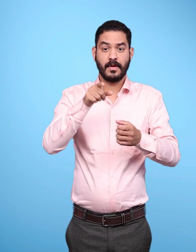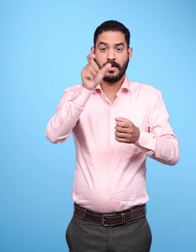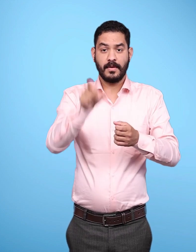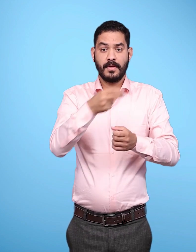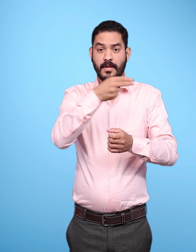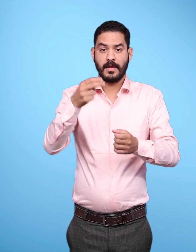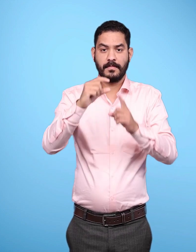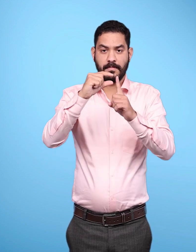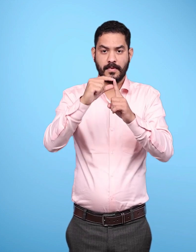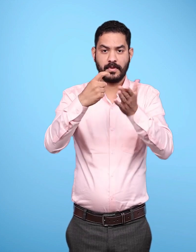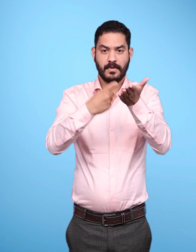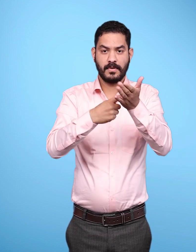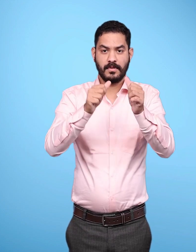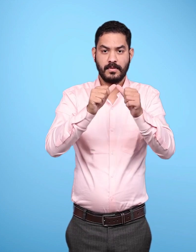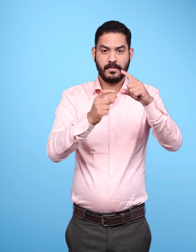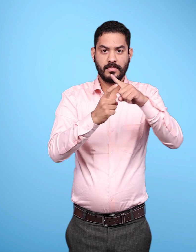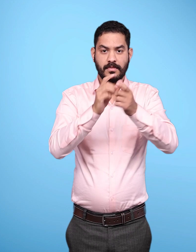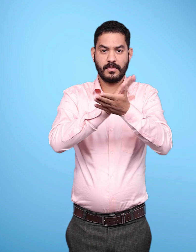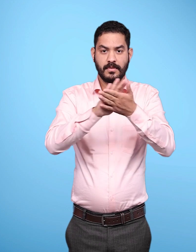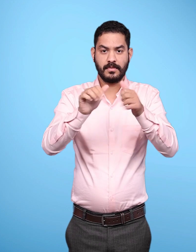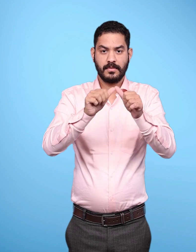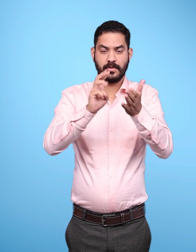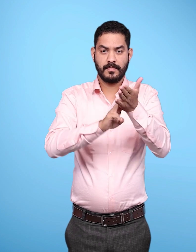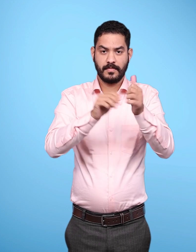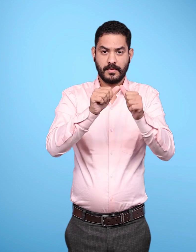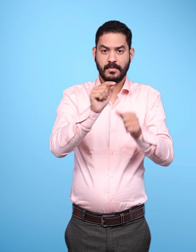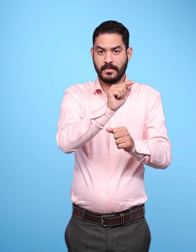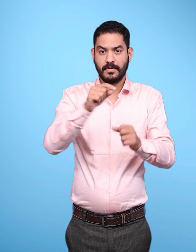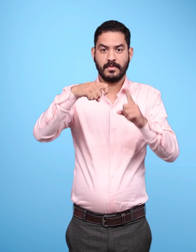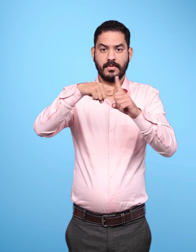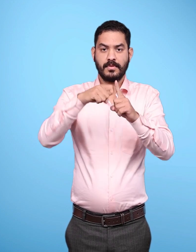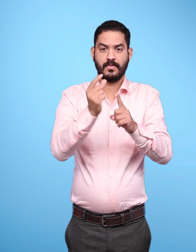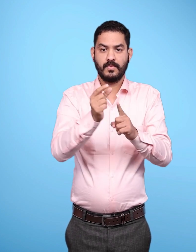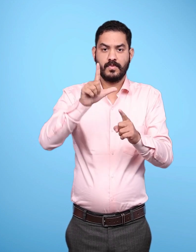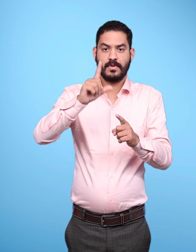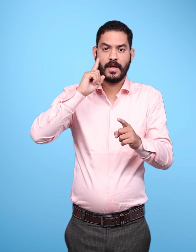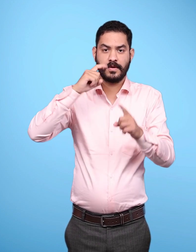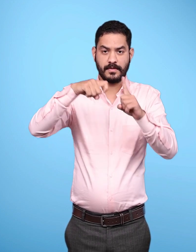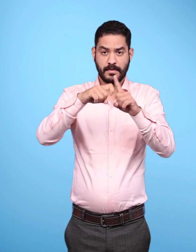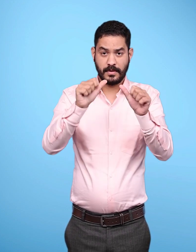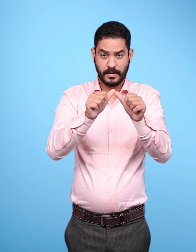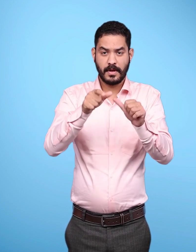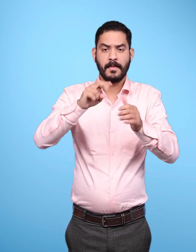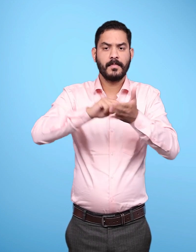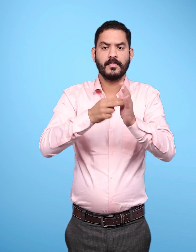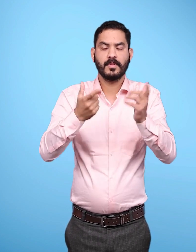The Sarthvaha, or leader of the merchant caravans. The Pratham Kulika, or the